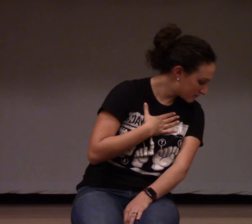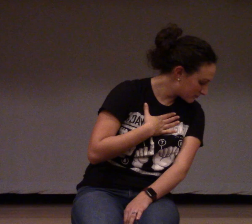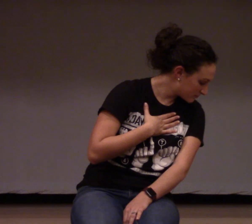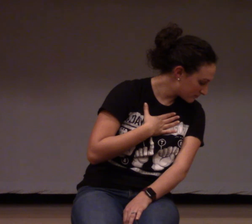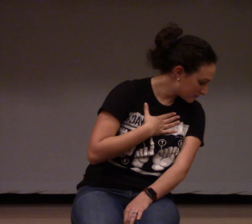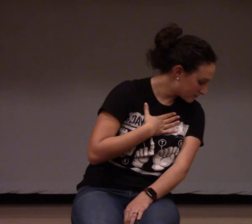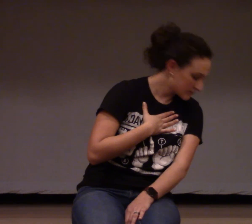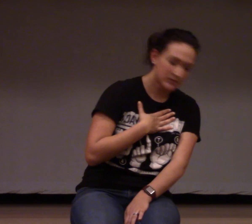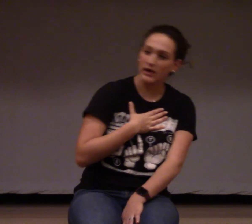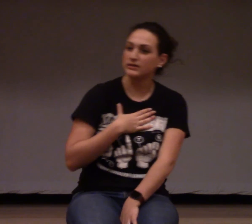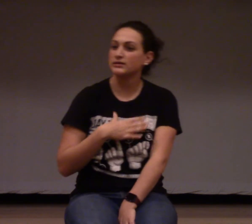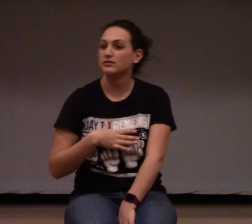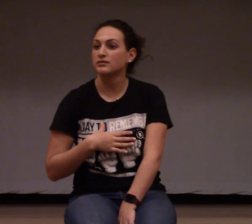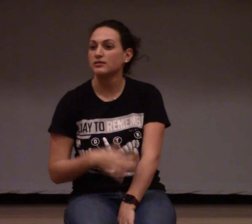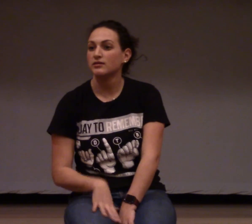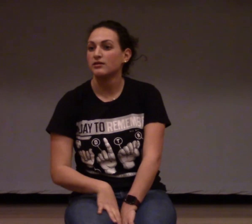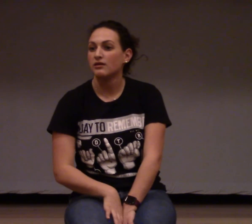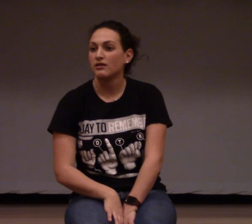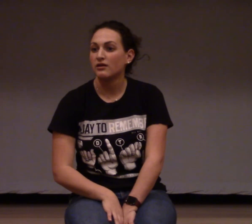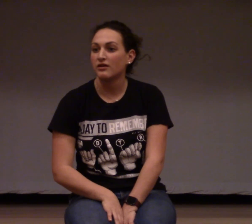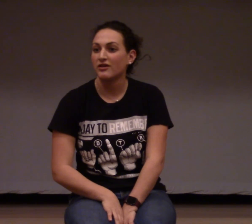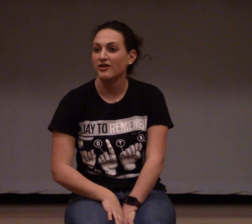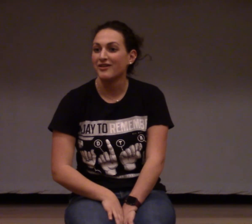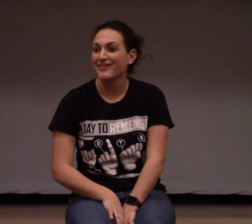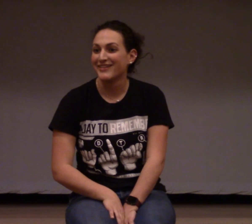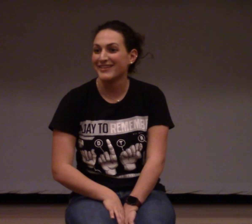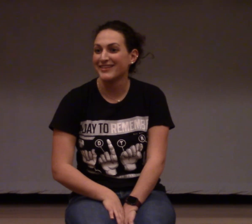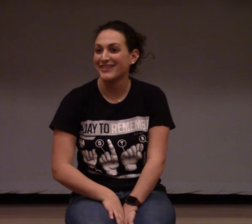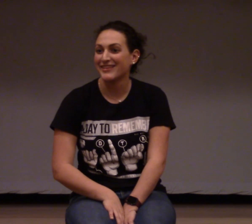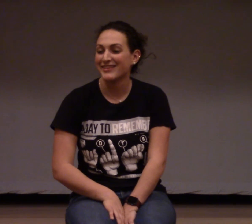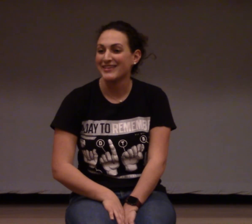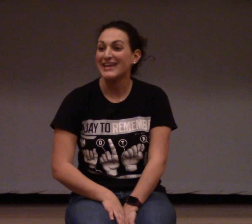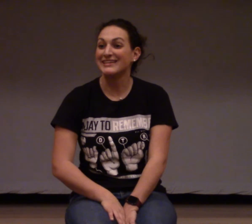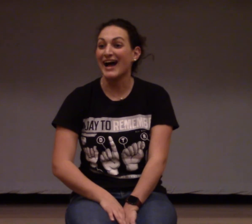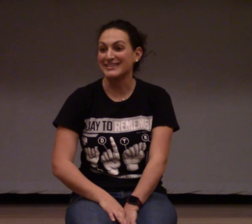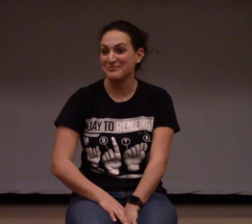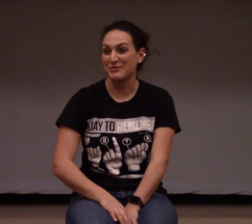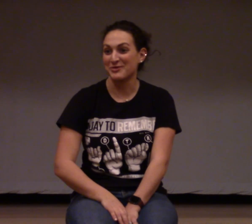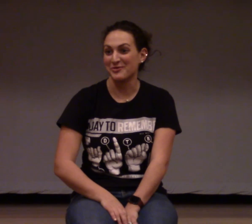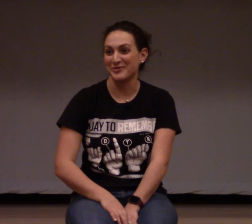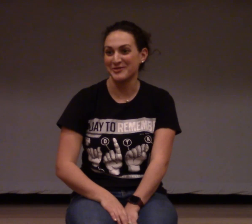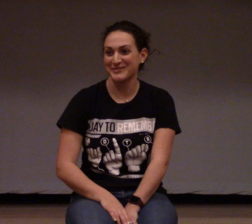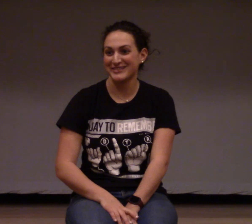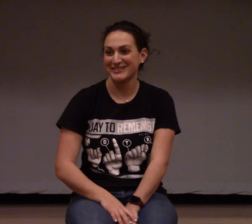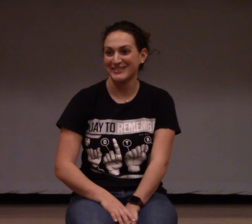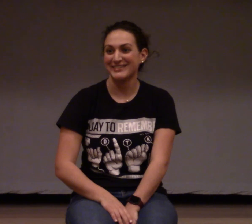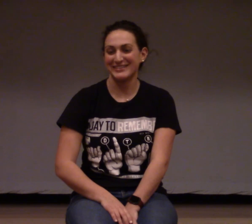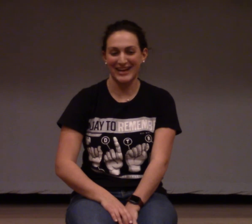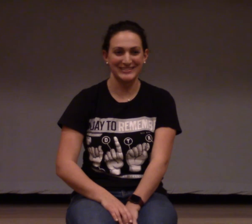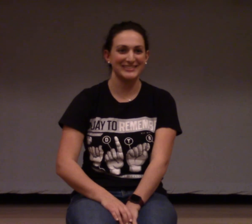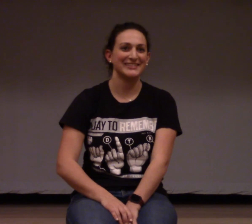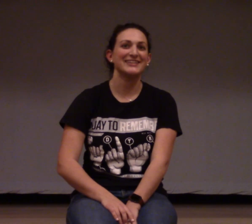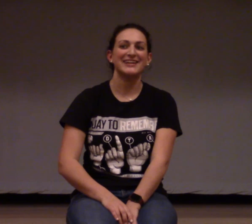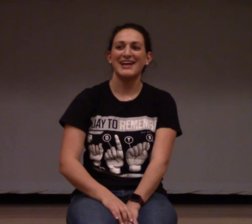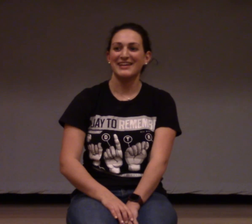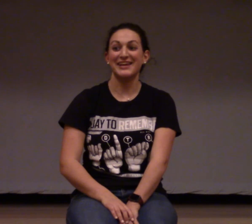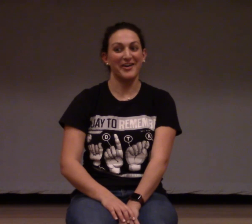Do you have, I might be asking too soon, but like who, what, when, where, why? Yes, we will go over those. Okay, Yes. not this week though. No, not